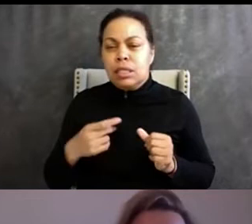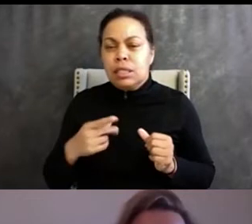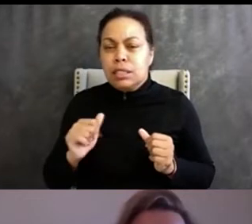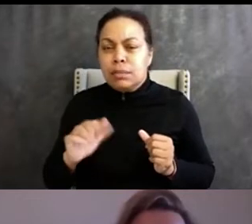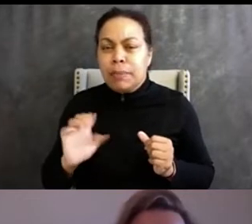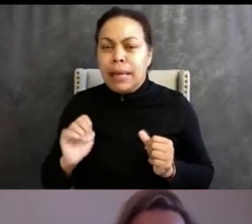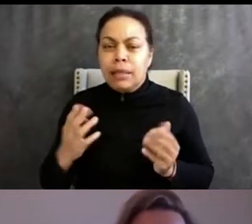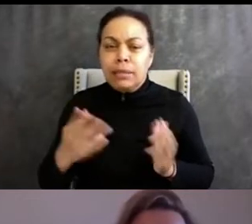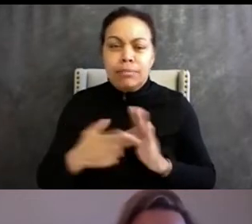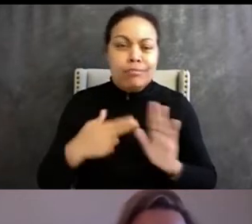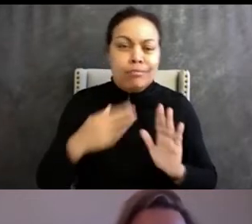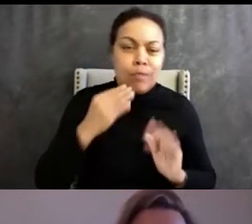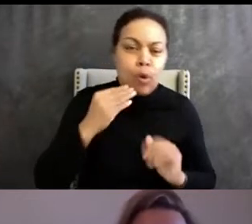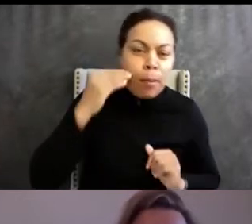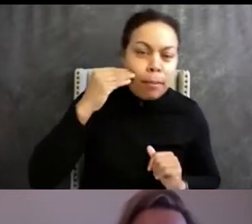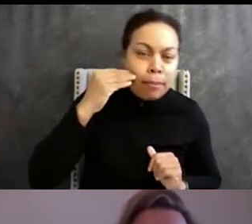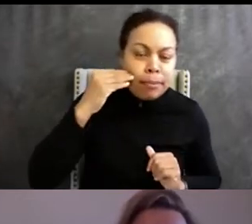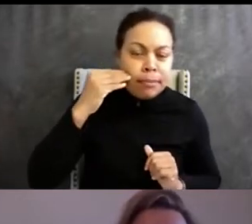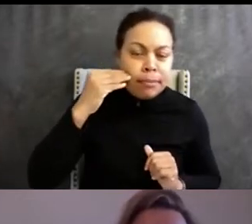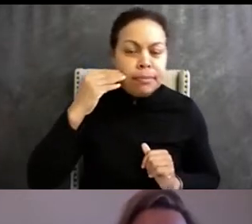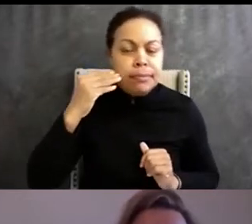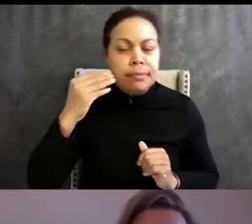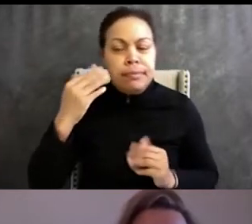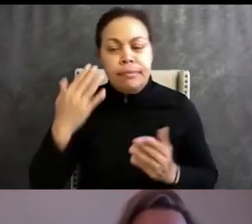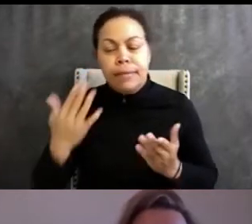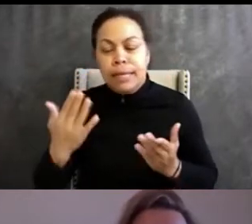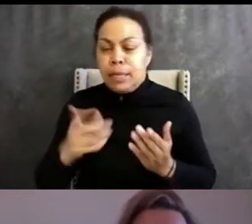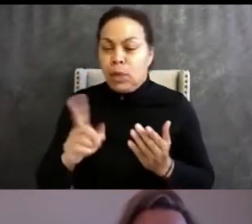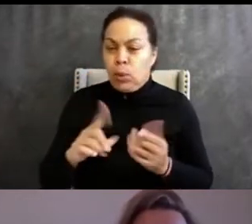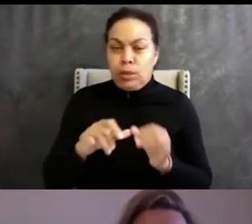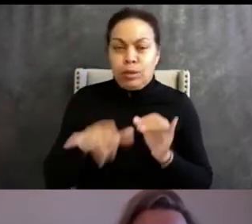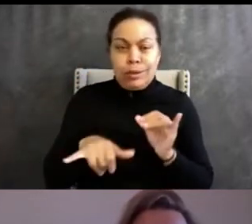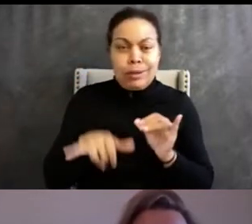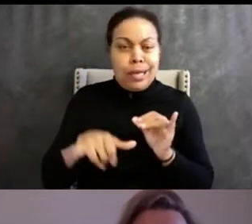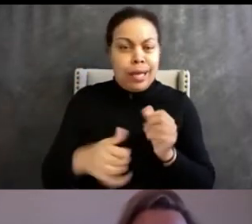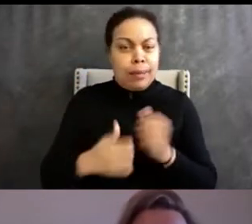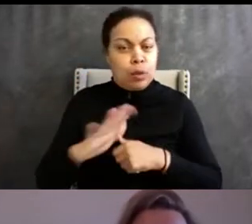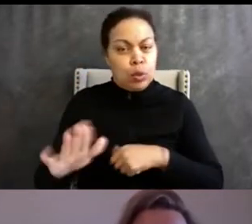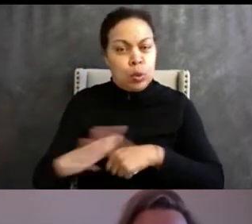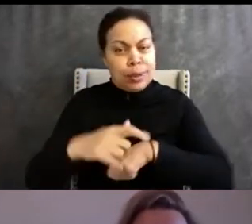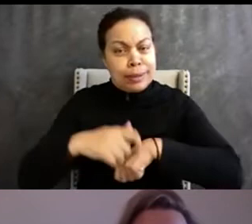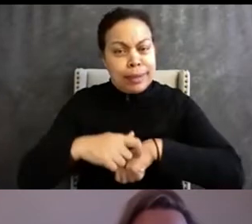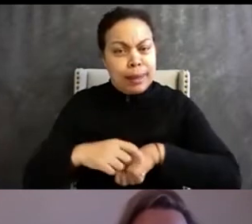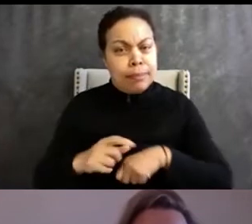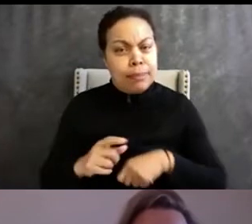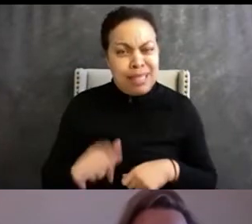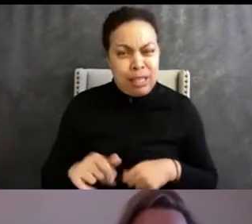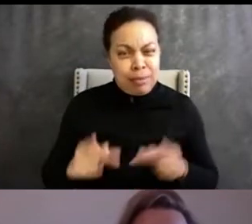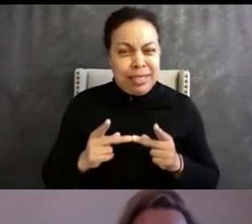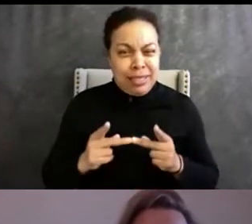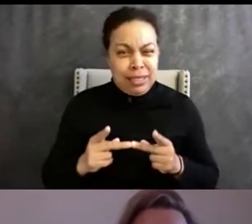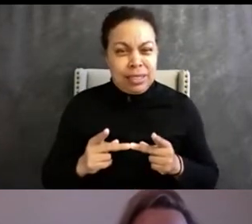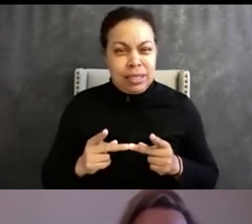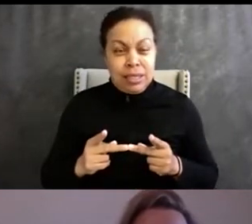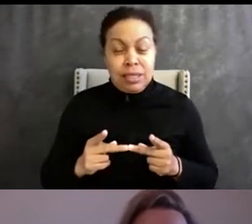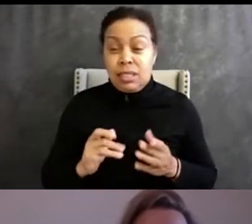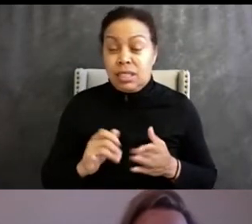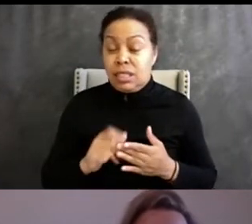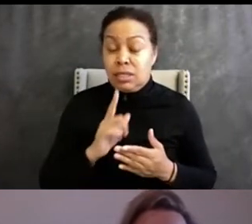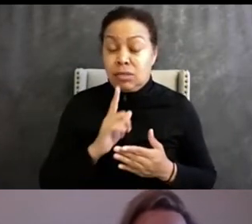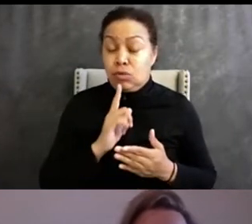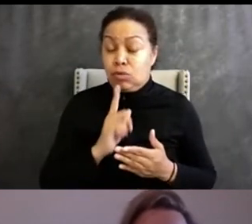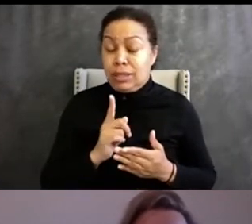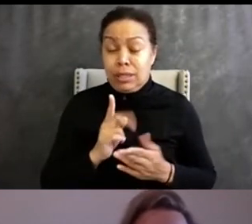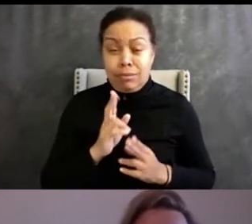home, the spaces that we spend the majority of our time in. It is a privilege